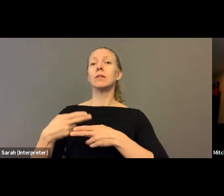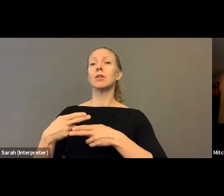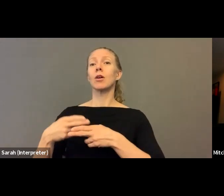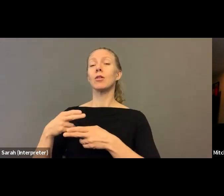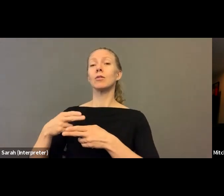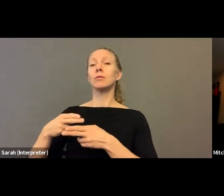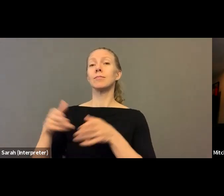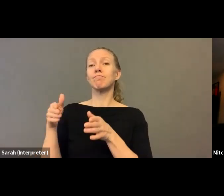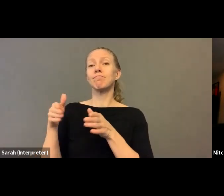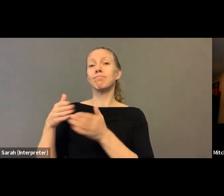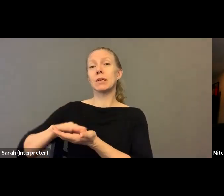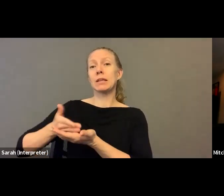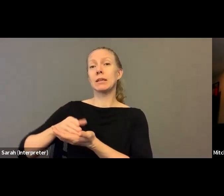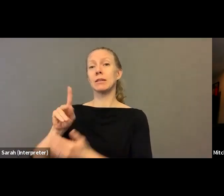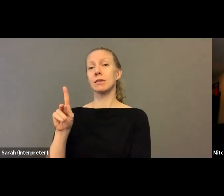Building.